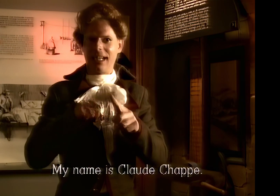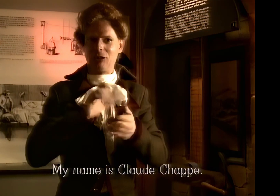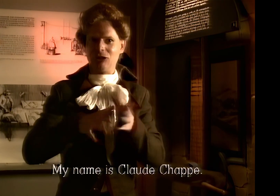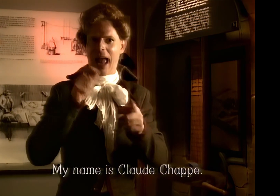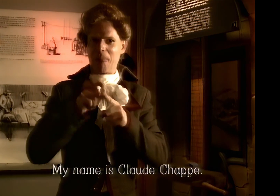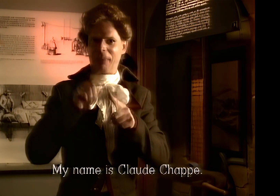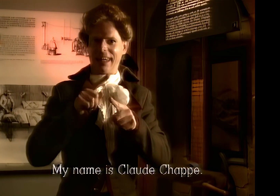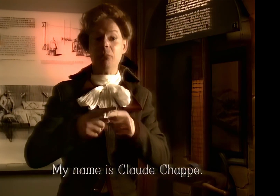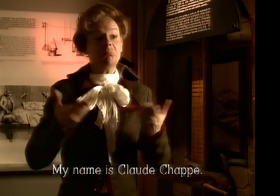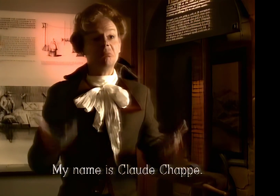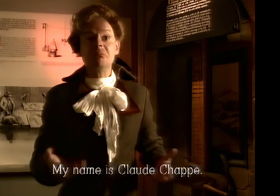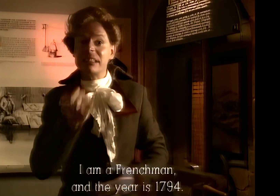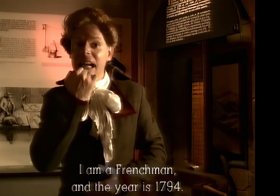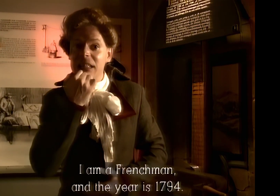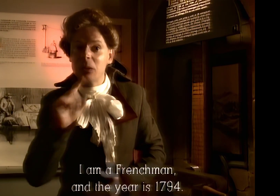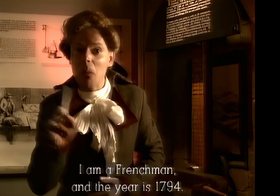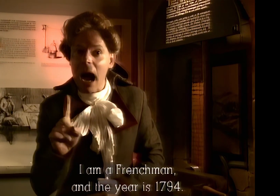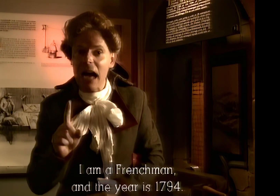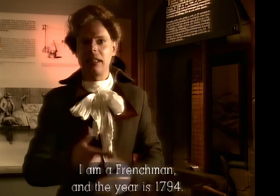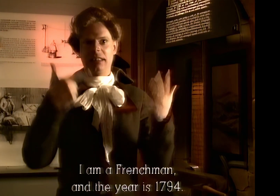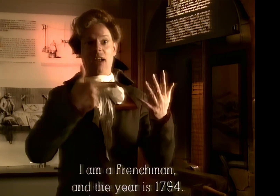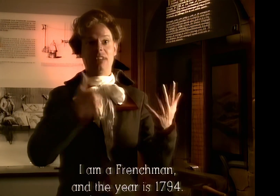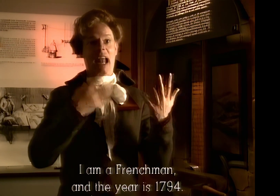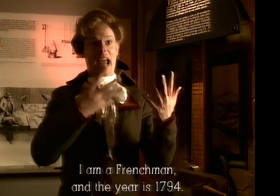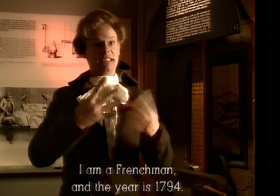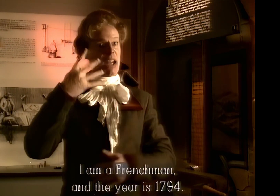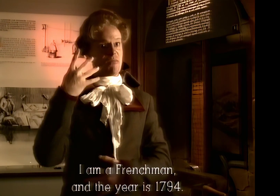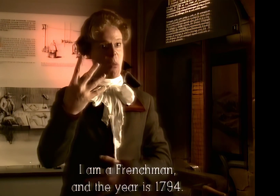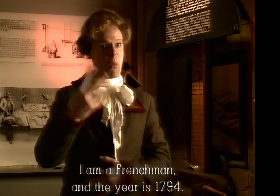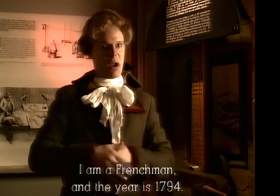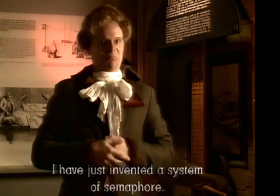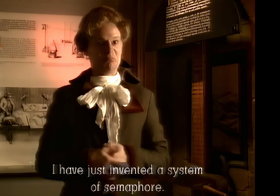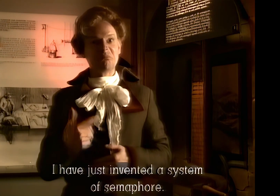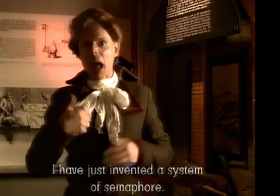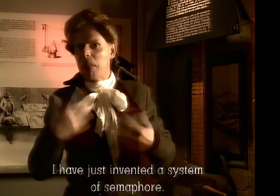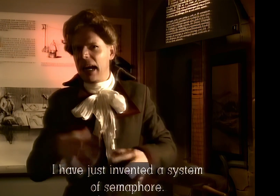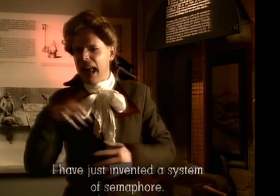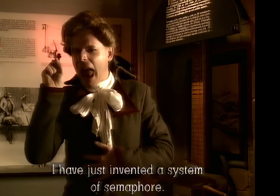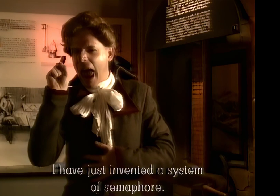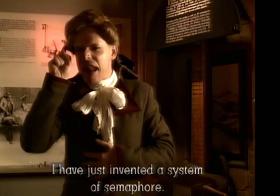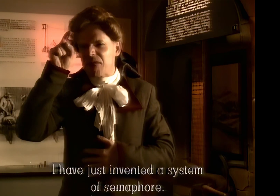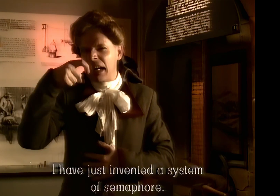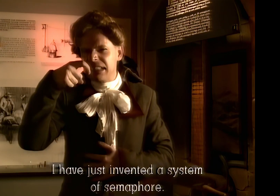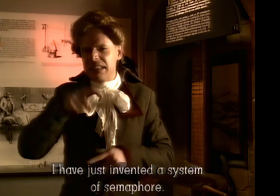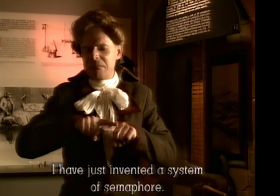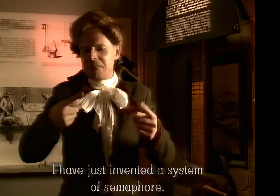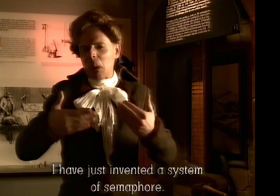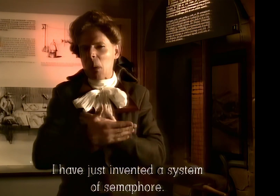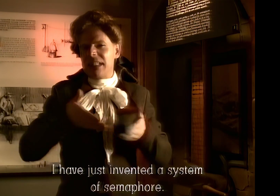My name is Claude Chappe. I am a Frenchman, and the year is 1794, and I have just